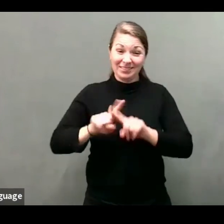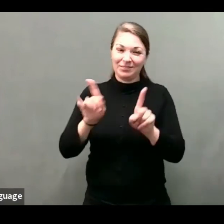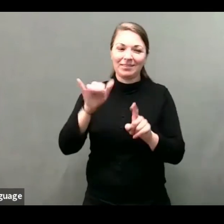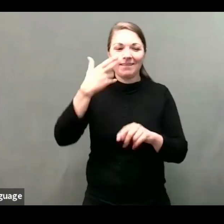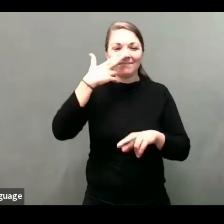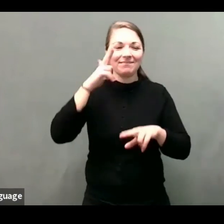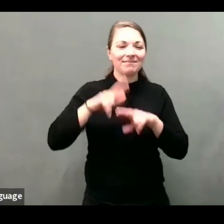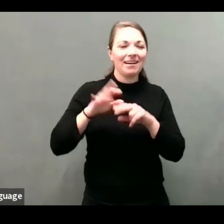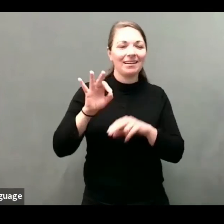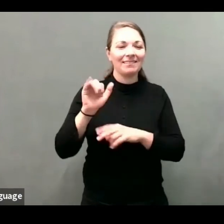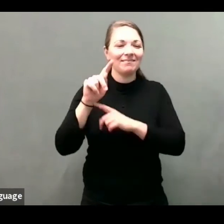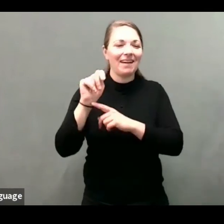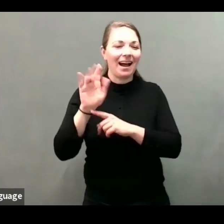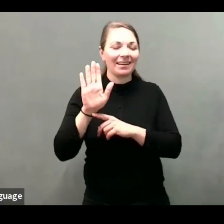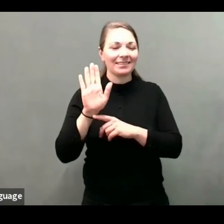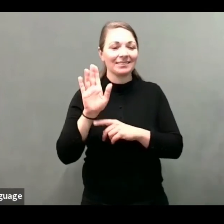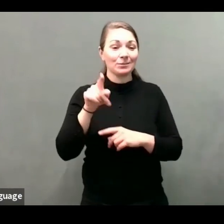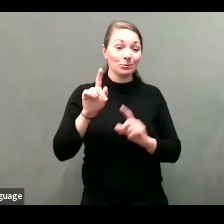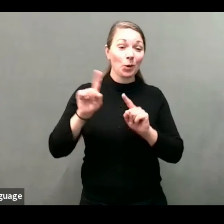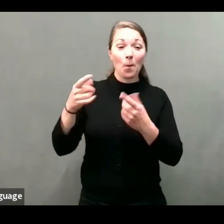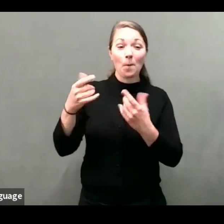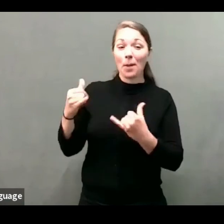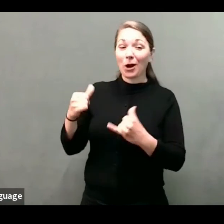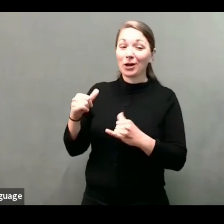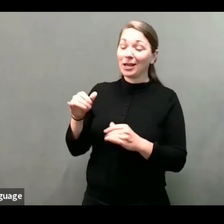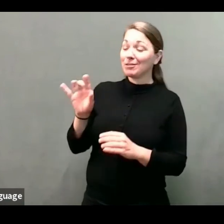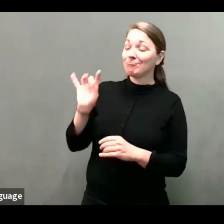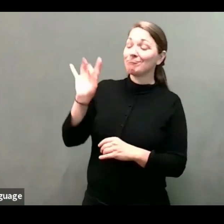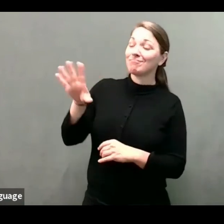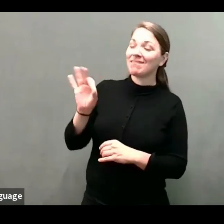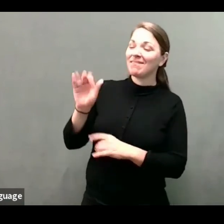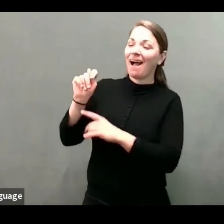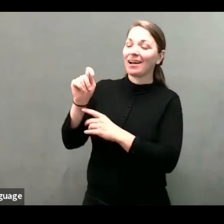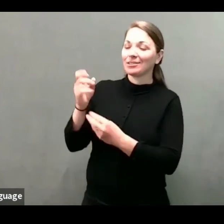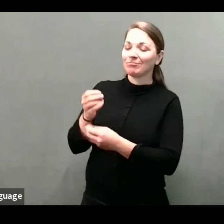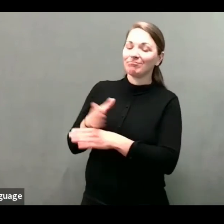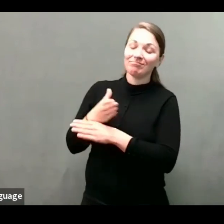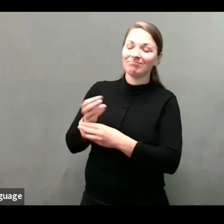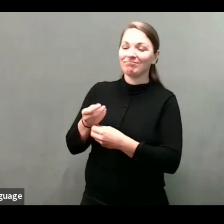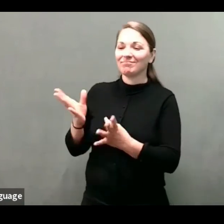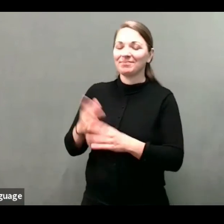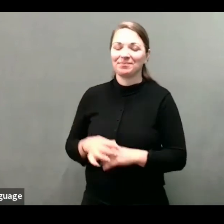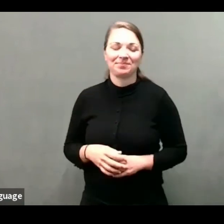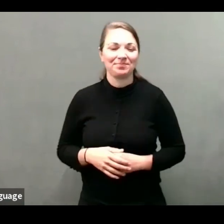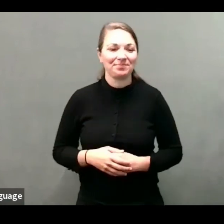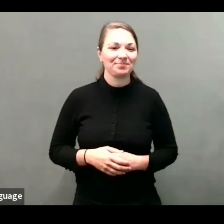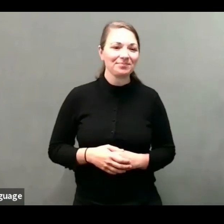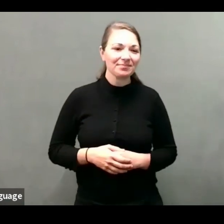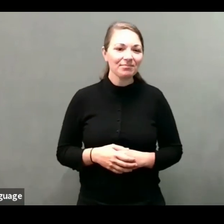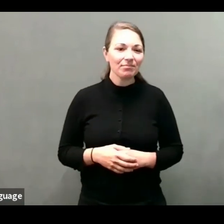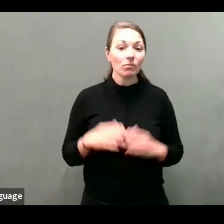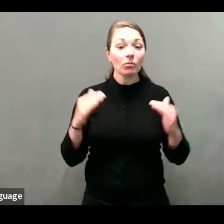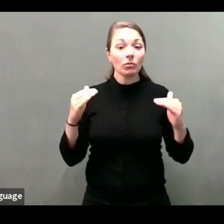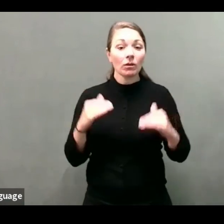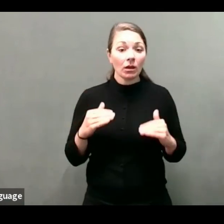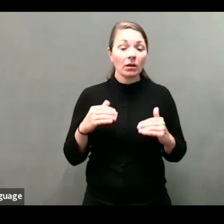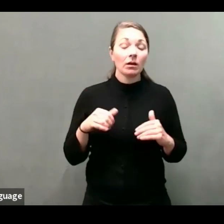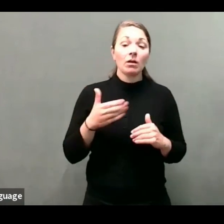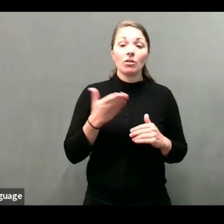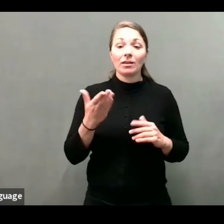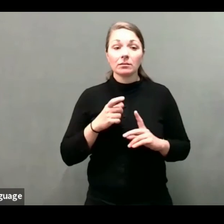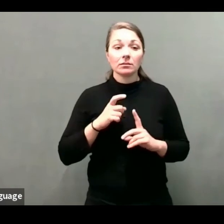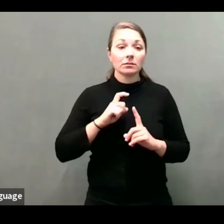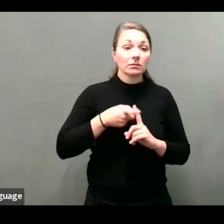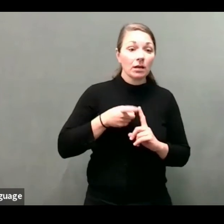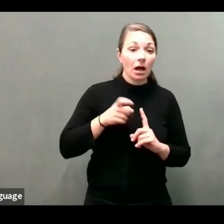that you can throw out at a cocktail party. And then things like condoms or pads or tampons or adult